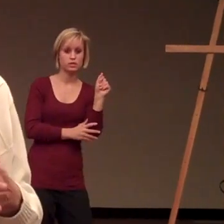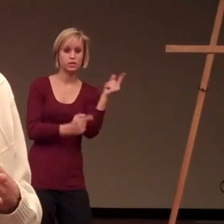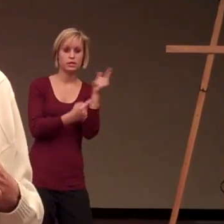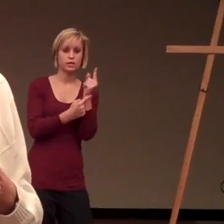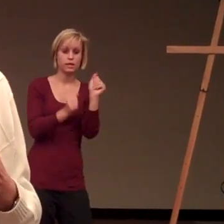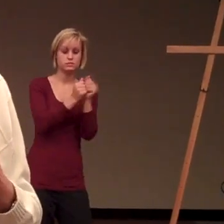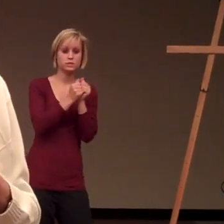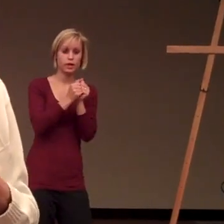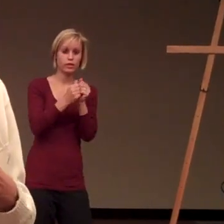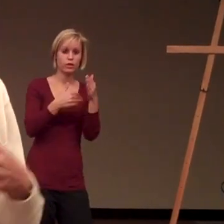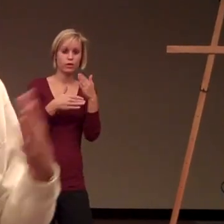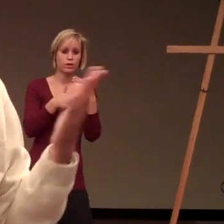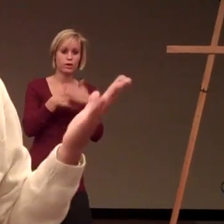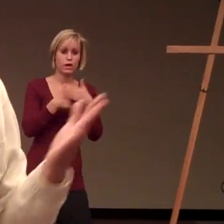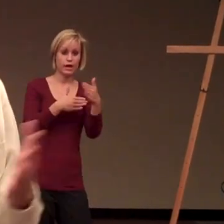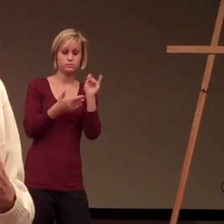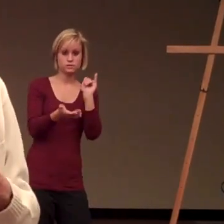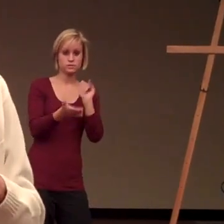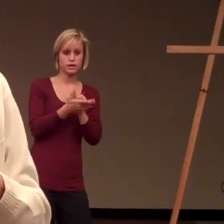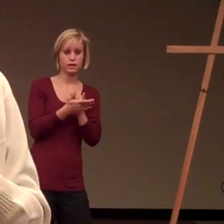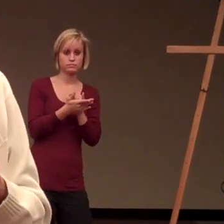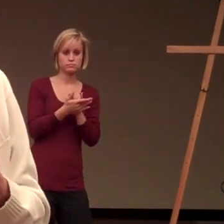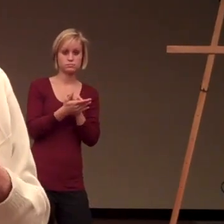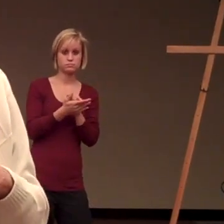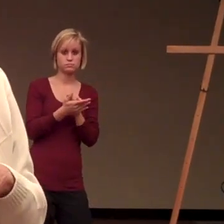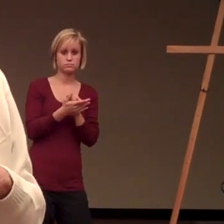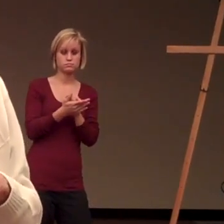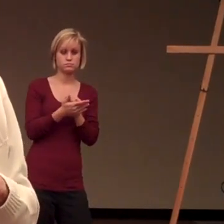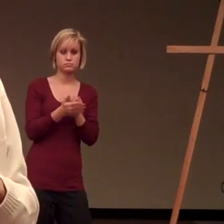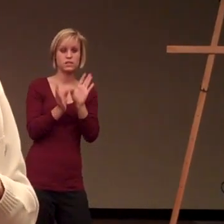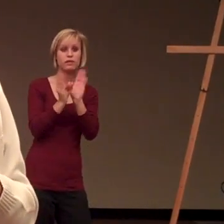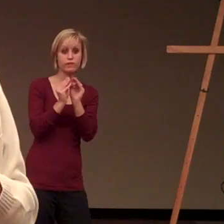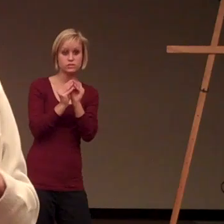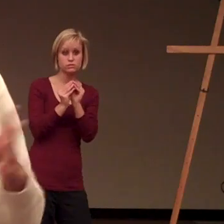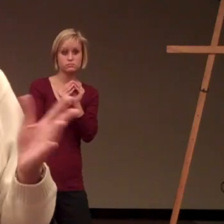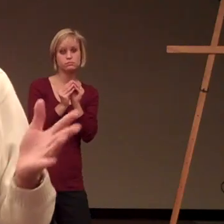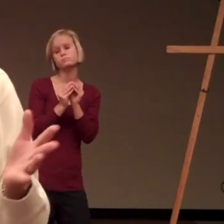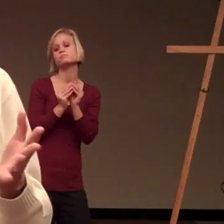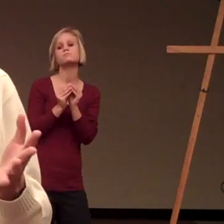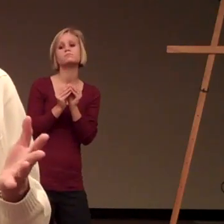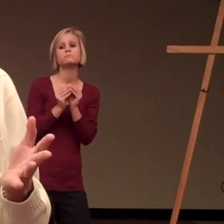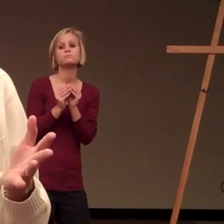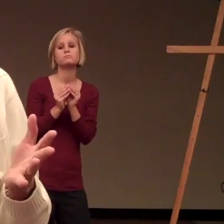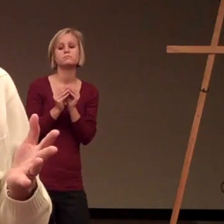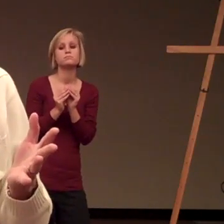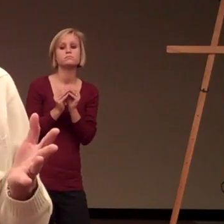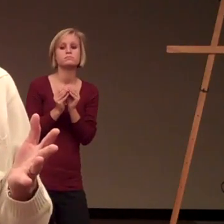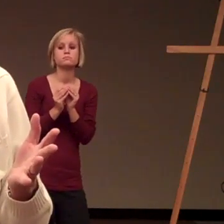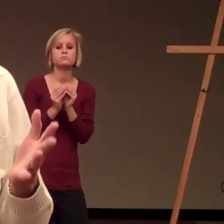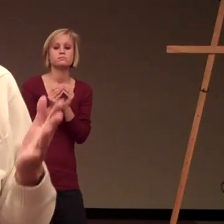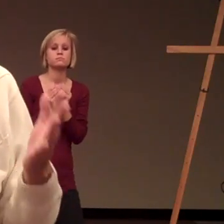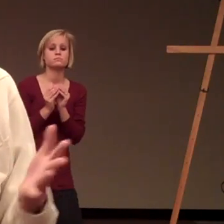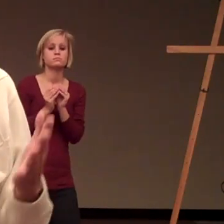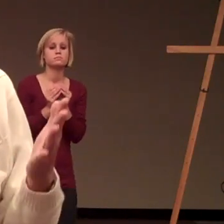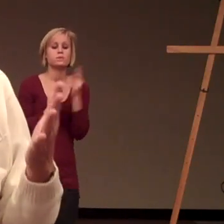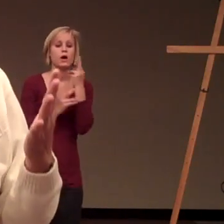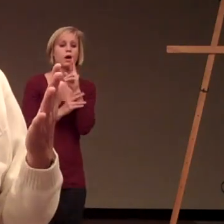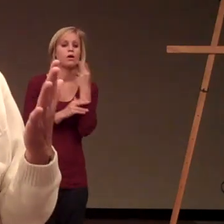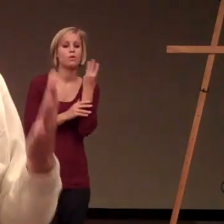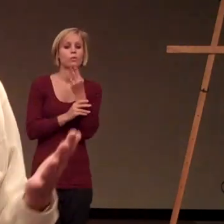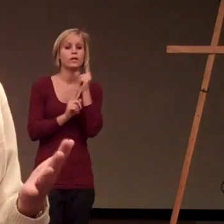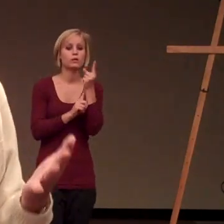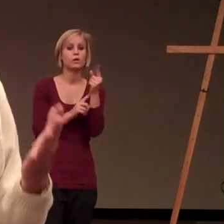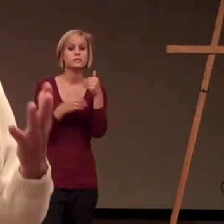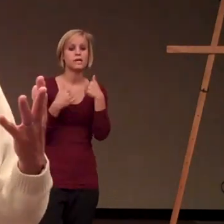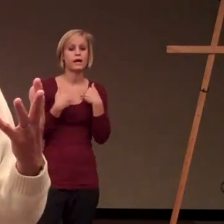came together after that momentous convention, they said, what are we going to do? Are we going